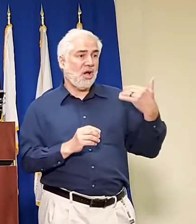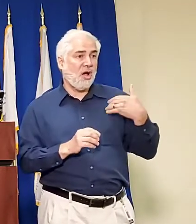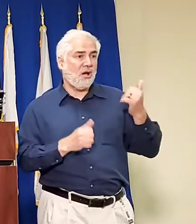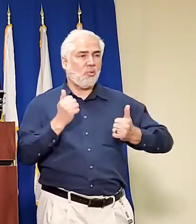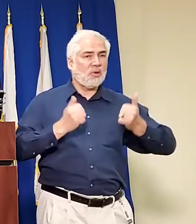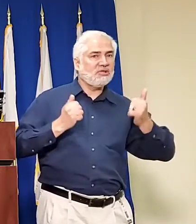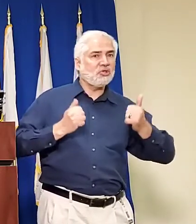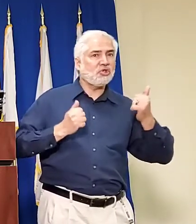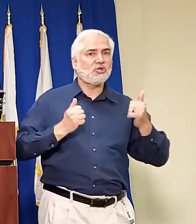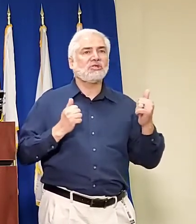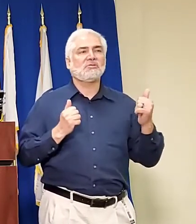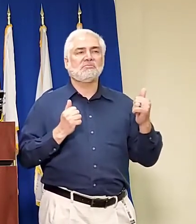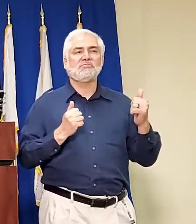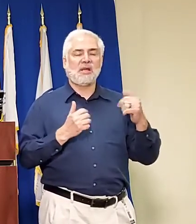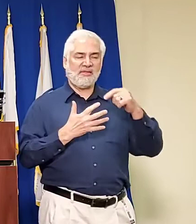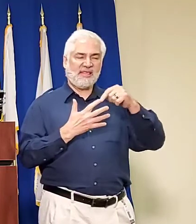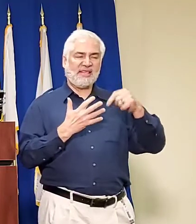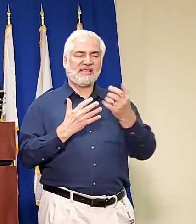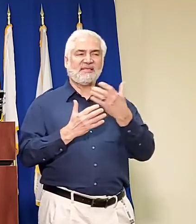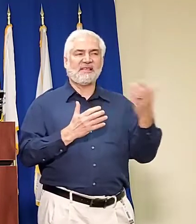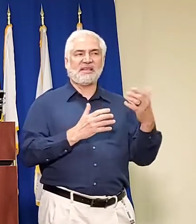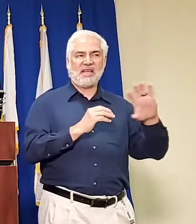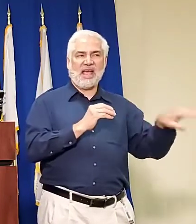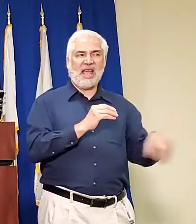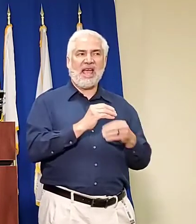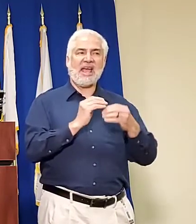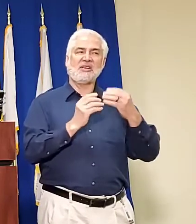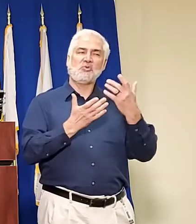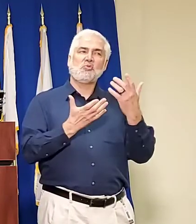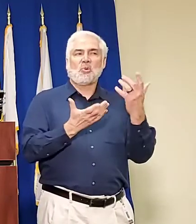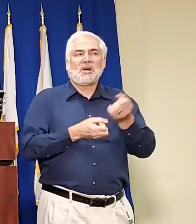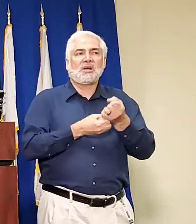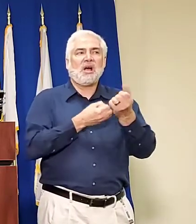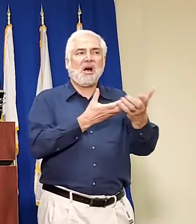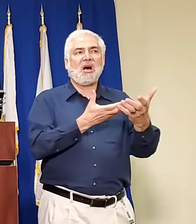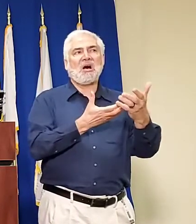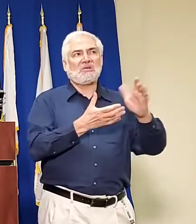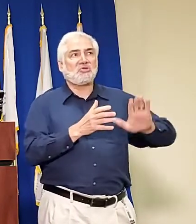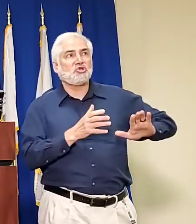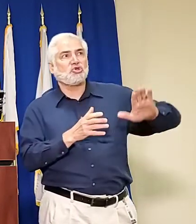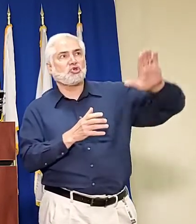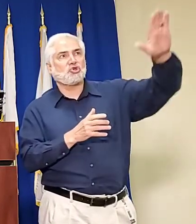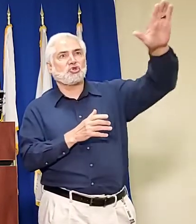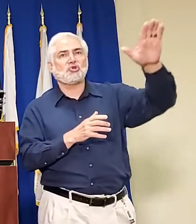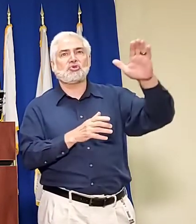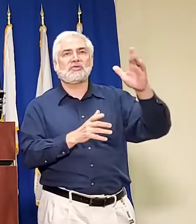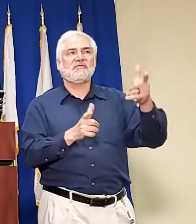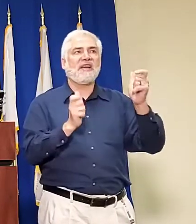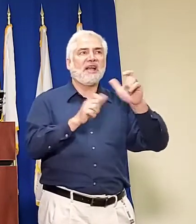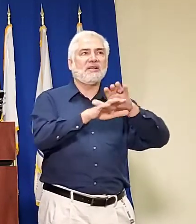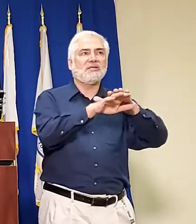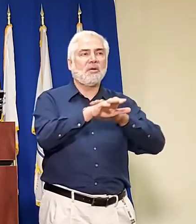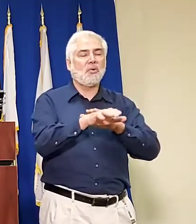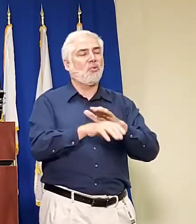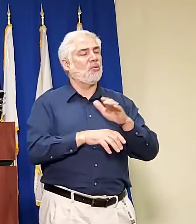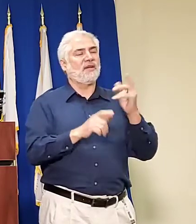so on? So they're working to make sure that we're as accurate as we can be, but I would say we're not completely there